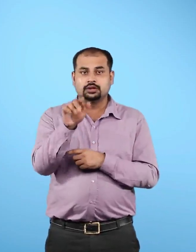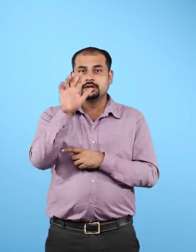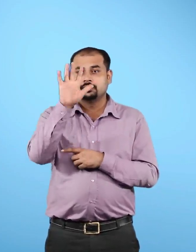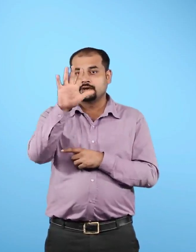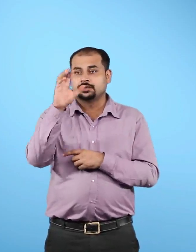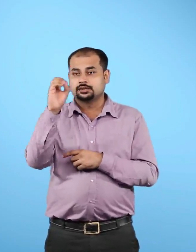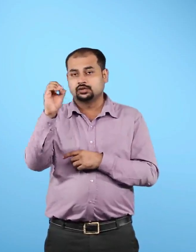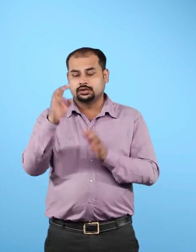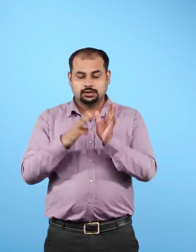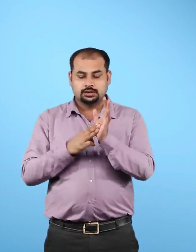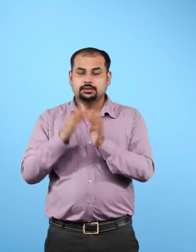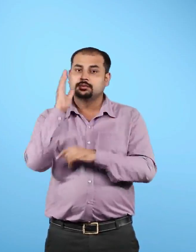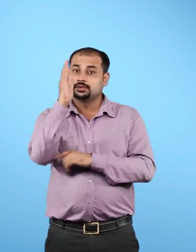4.50 meters,